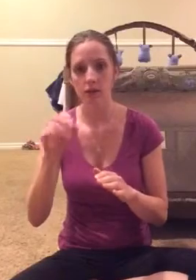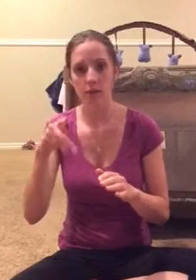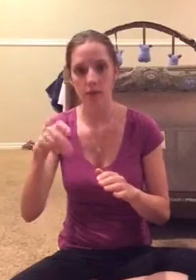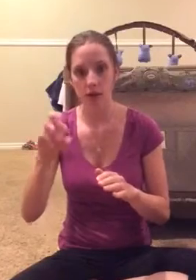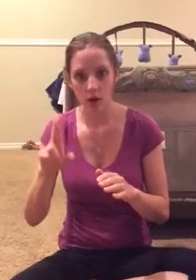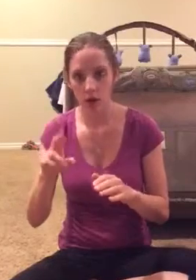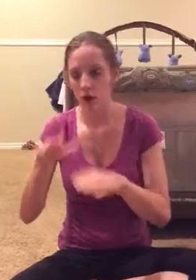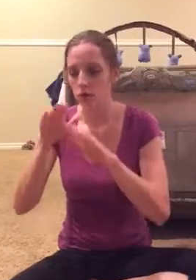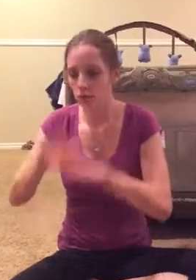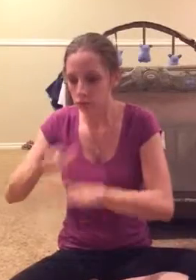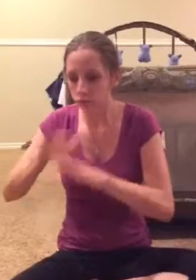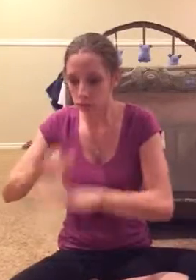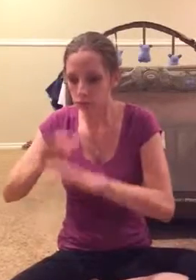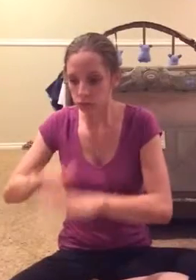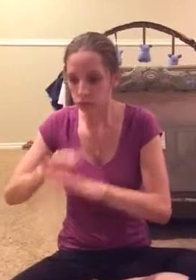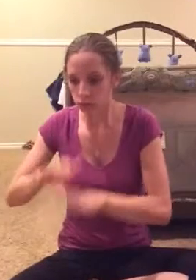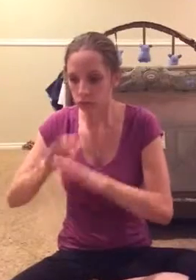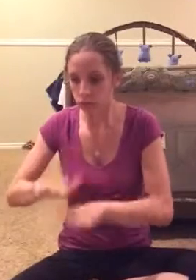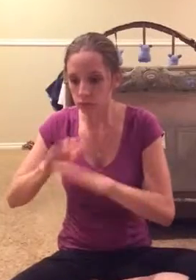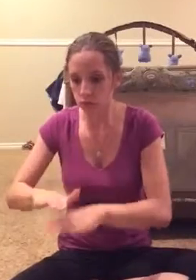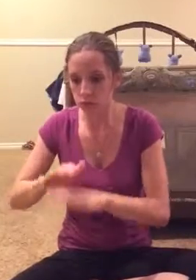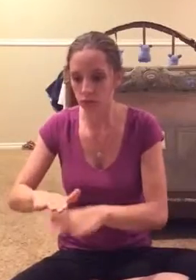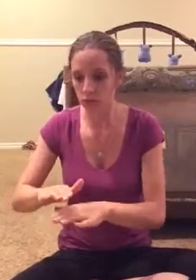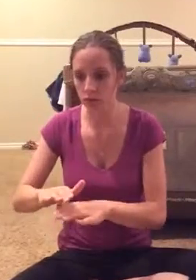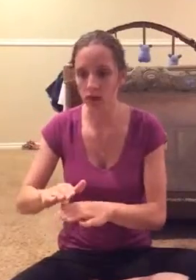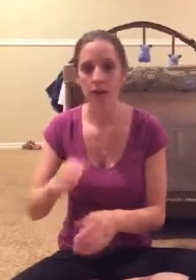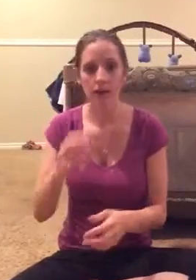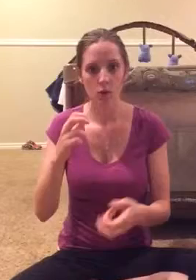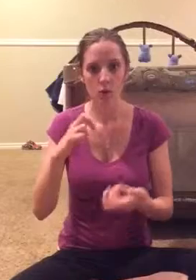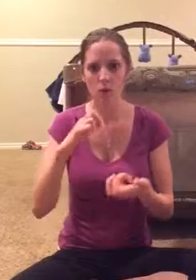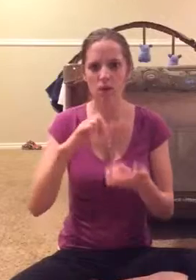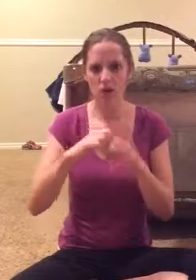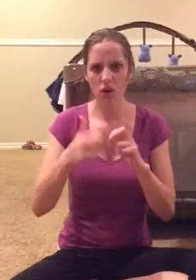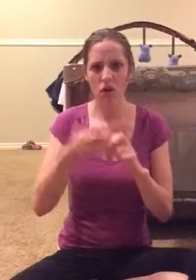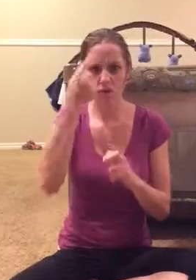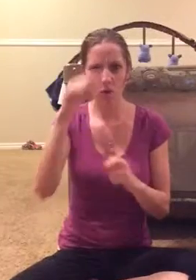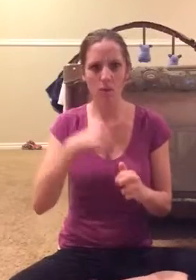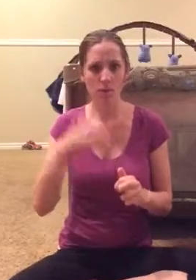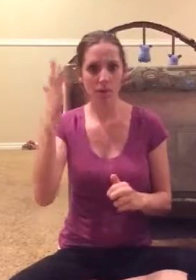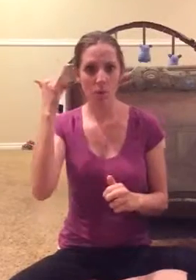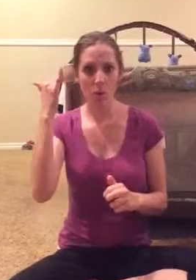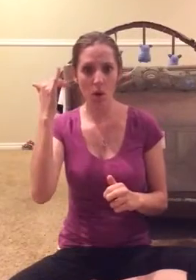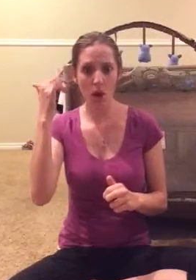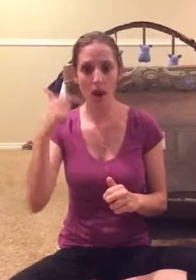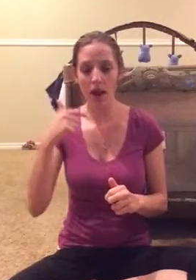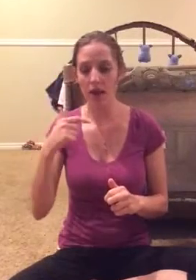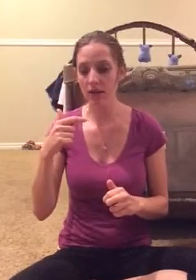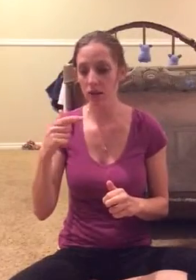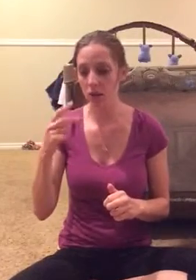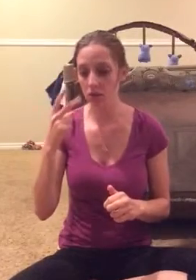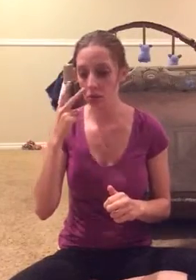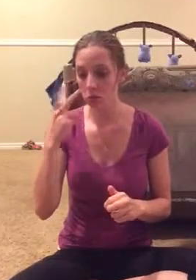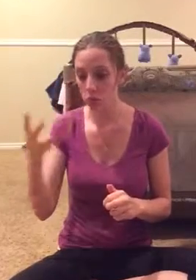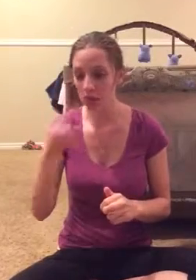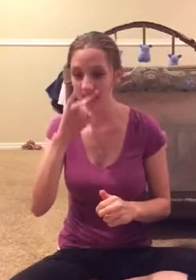and see your own kids or your own grandkids in their faces, and it becomes very difficult for the